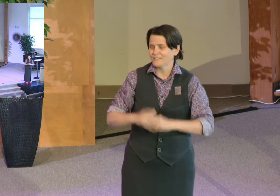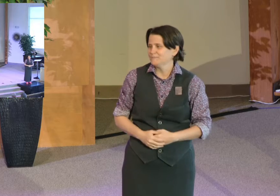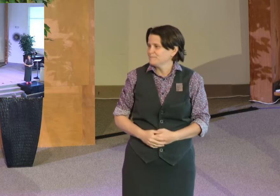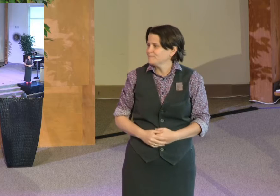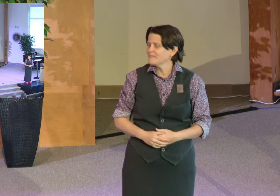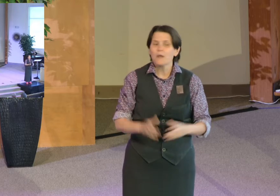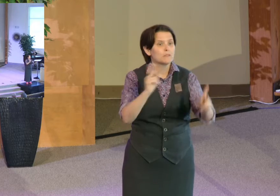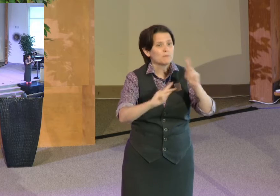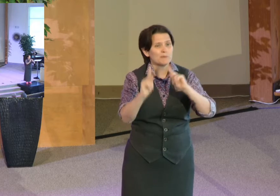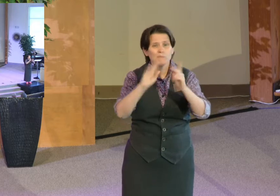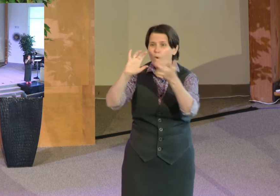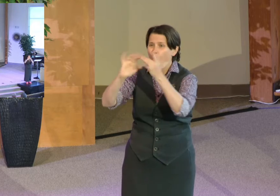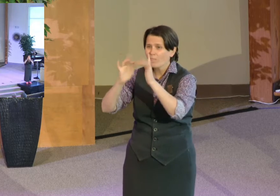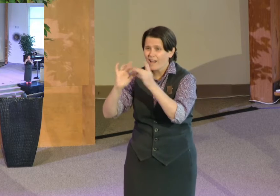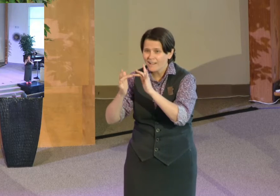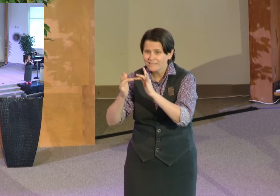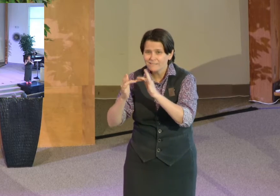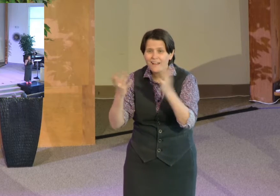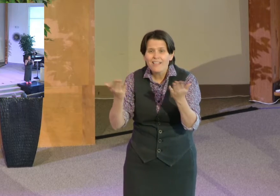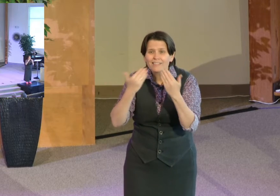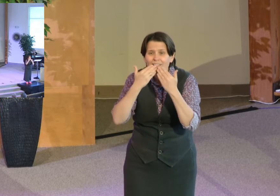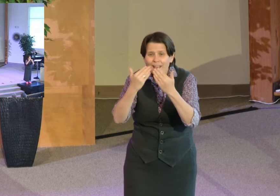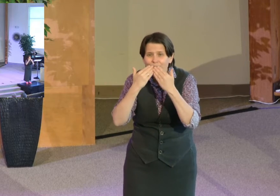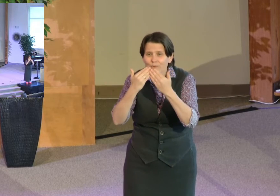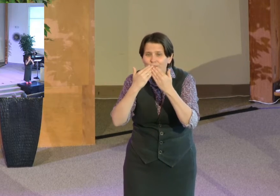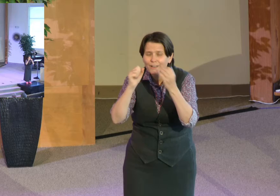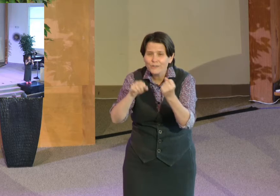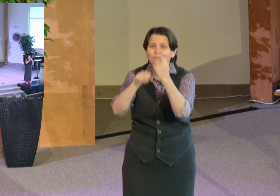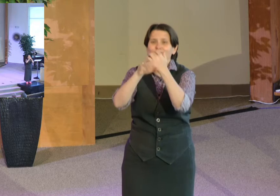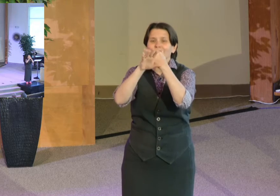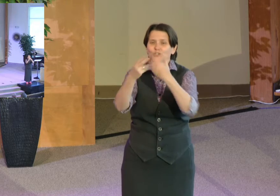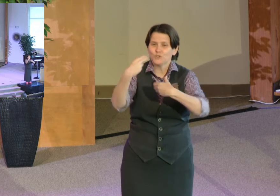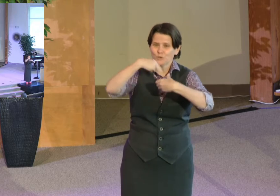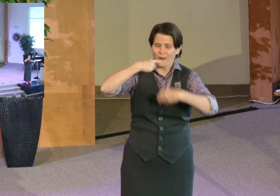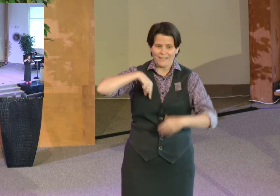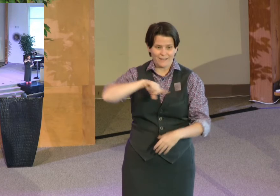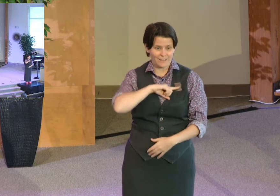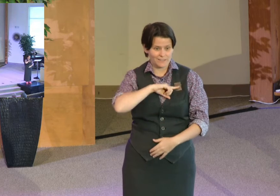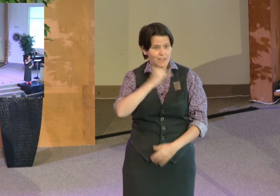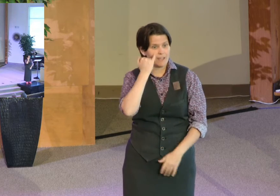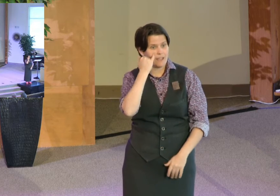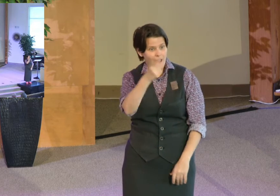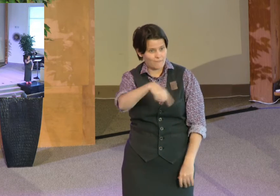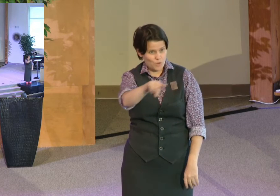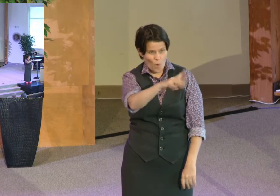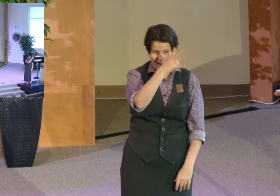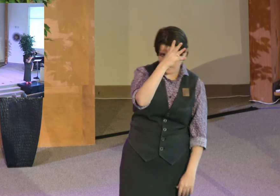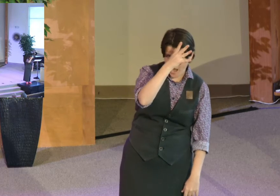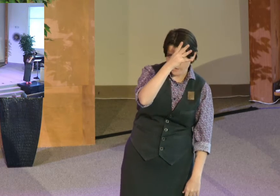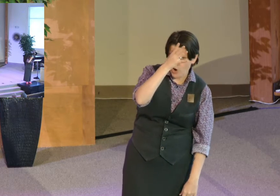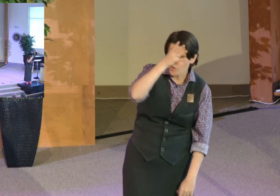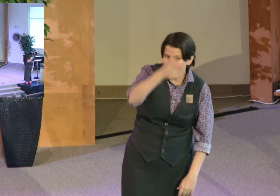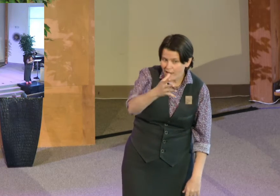us. And if you're a dad, granddad, pop, write in the comment section what your role